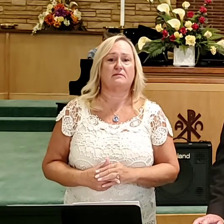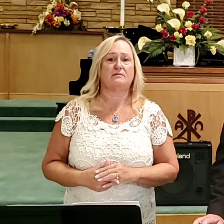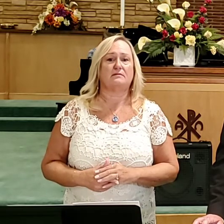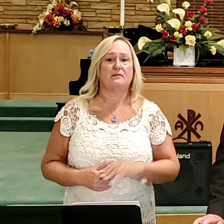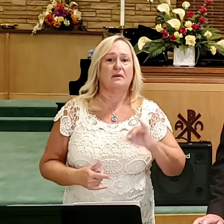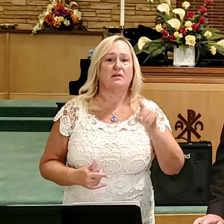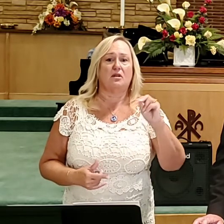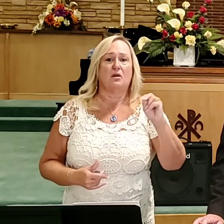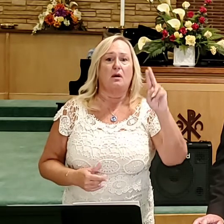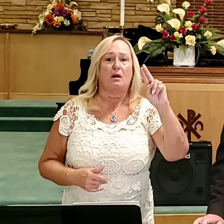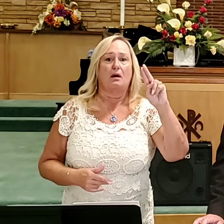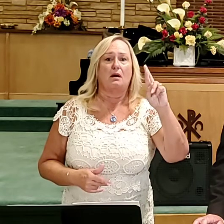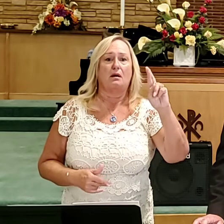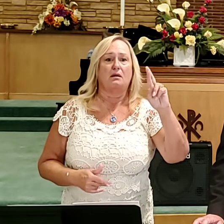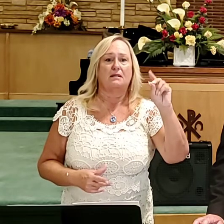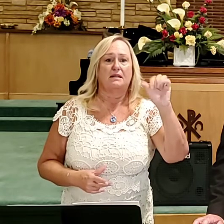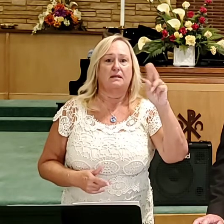and for Jordan.